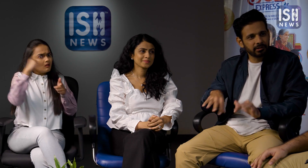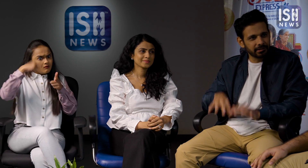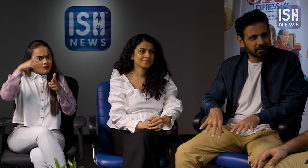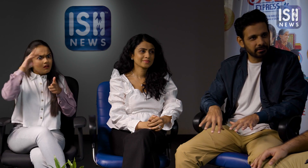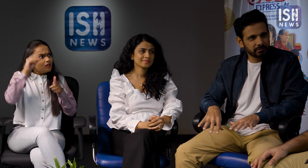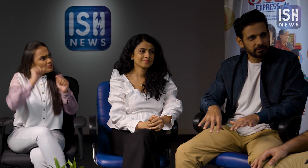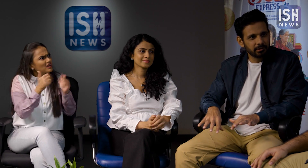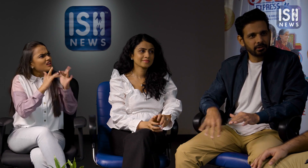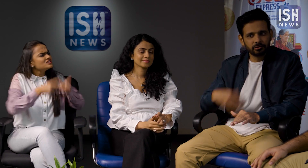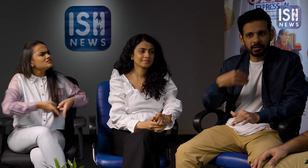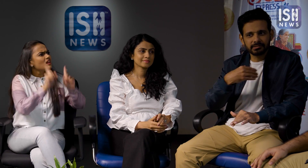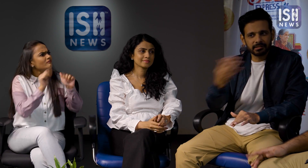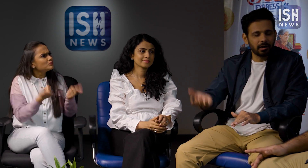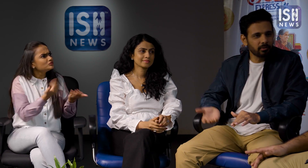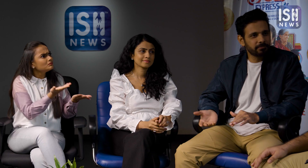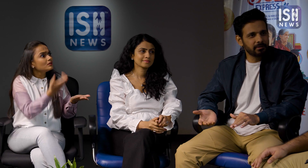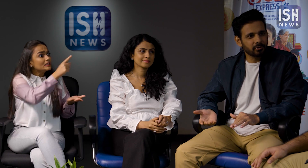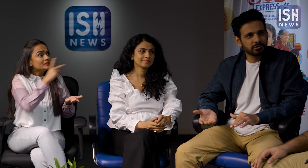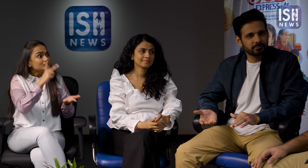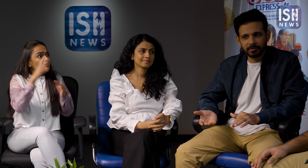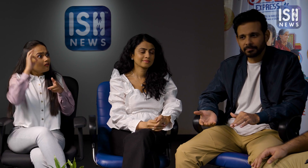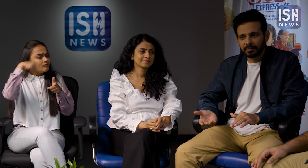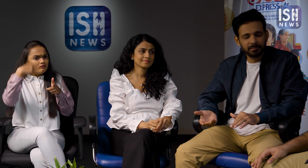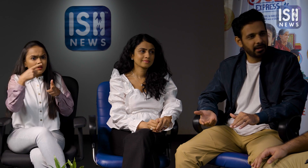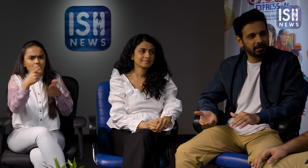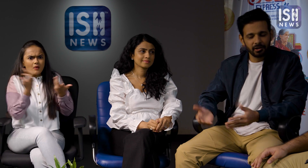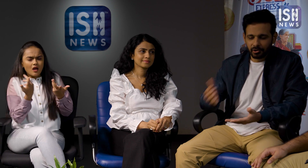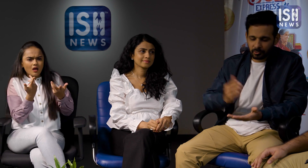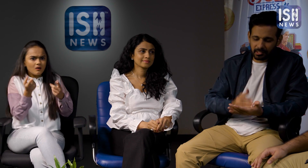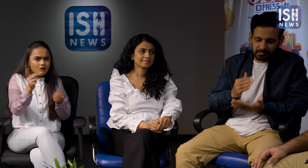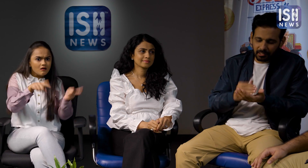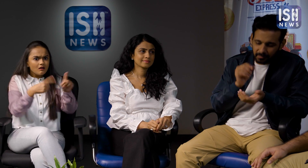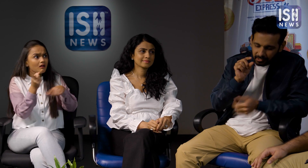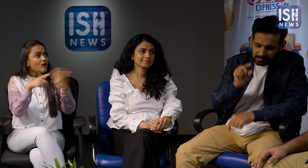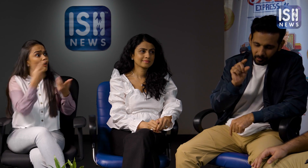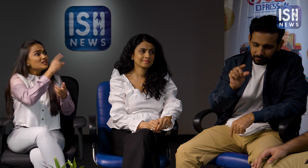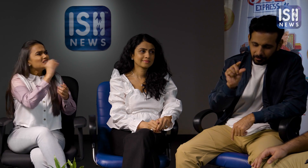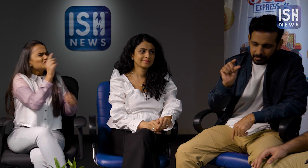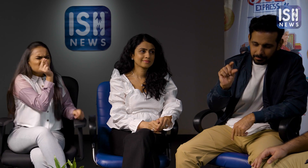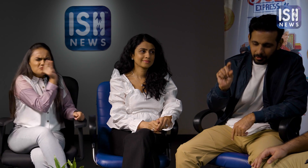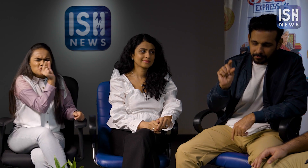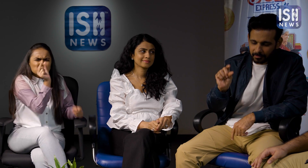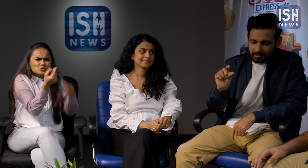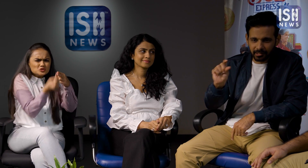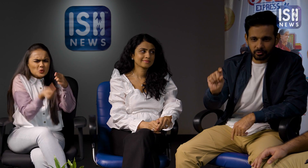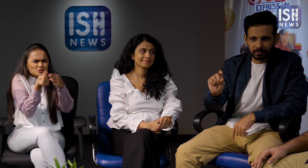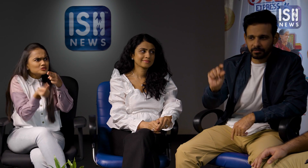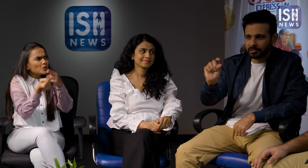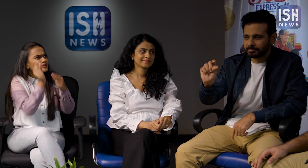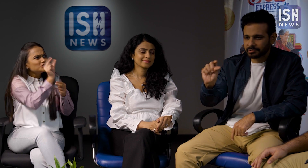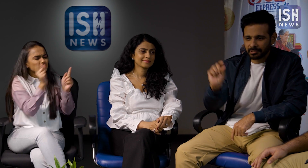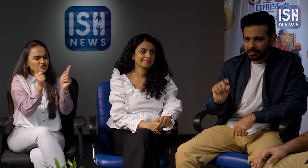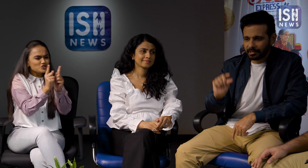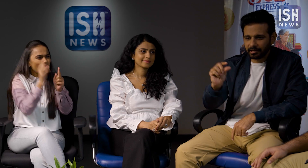filmmaking on the internet. You can see how a film or a film can be made. You can start making small films like